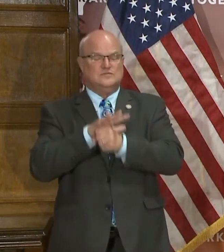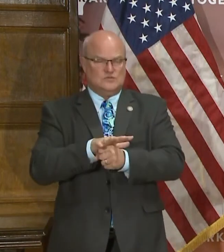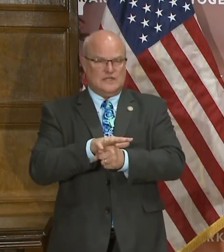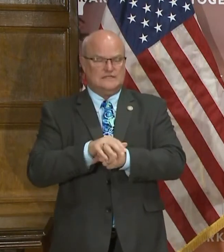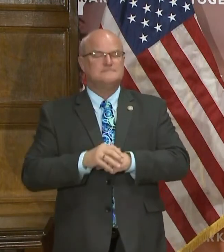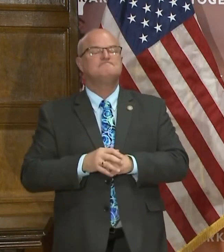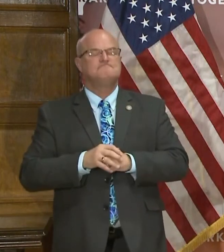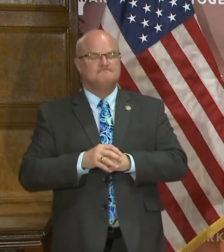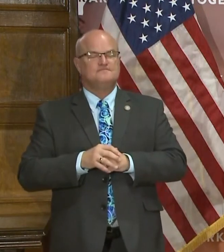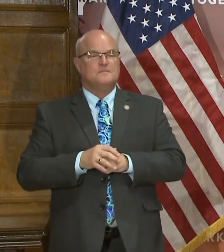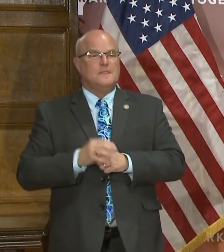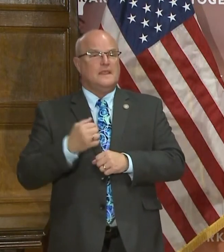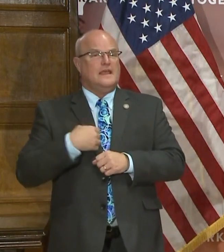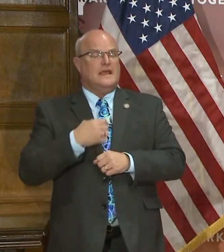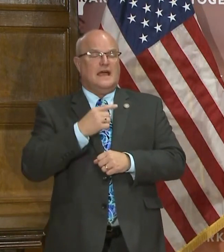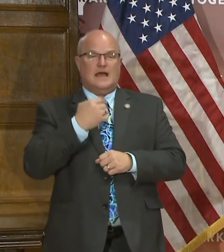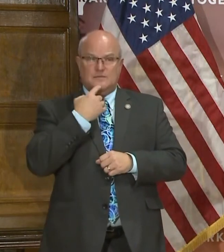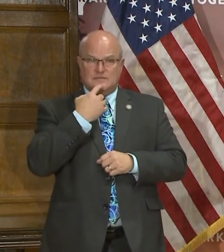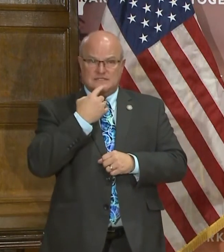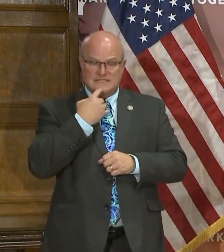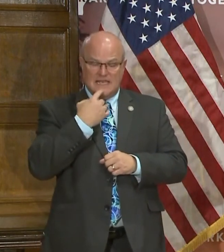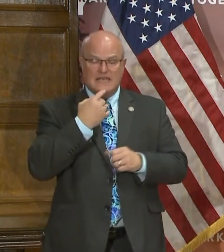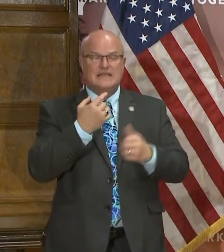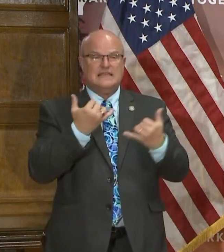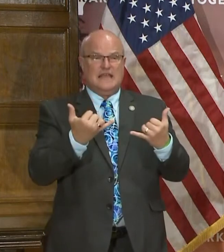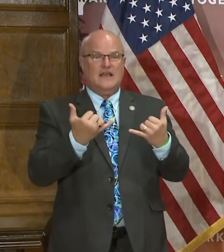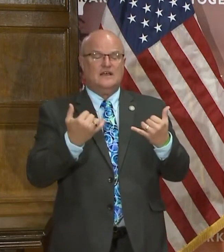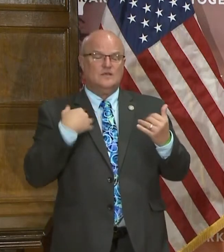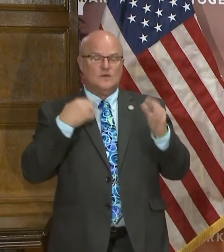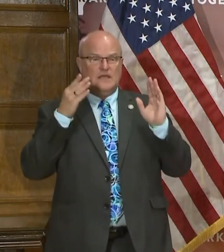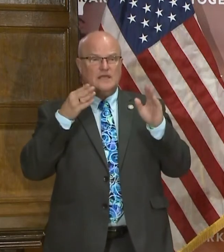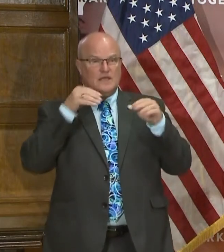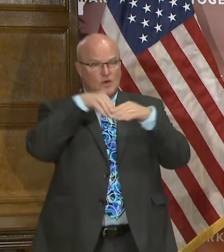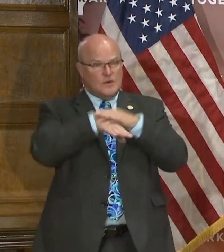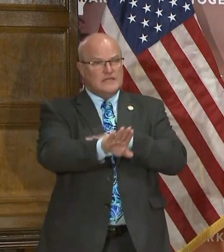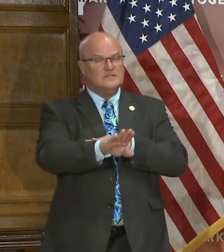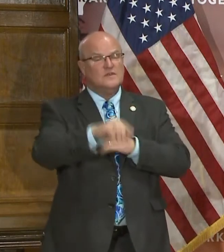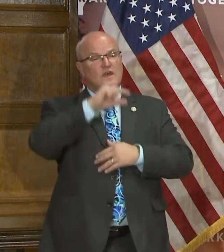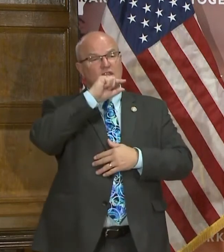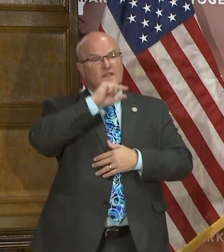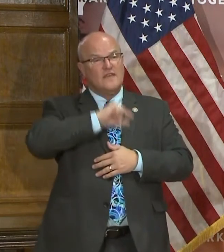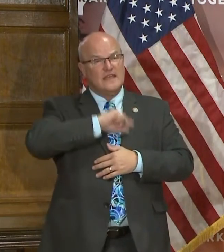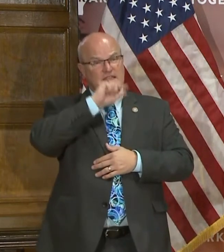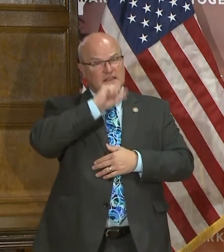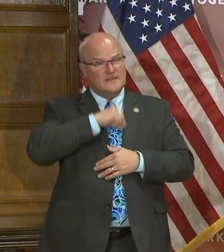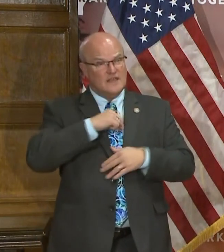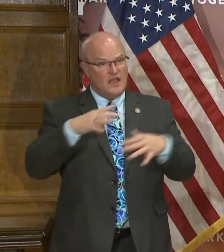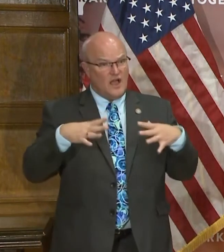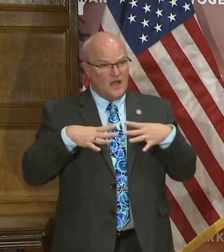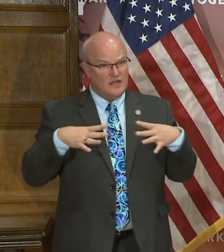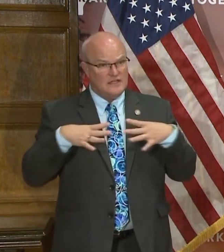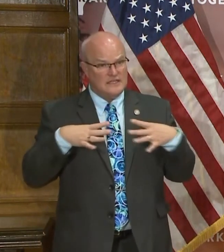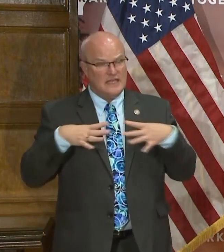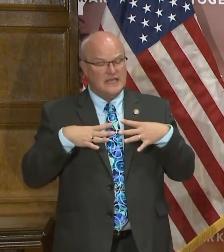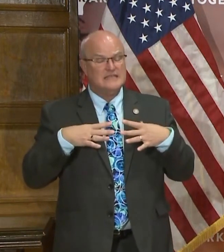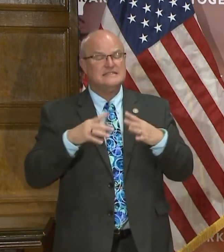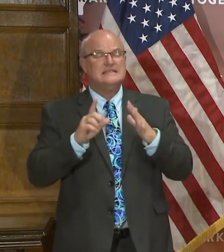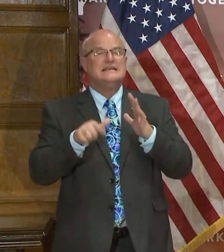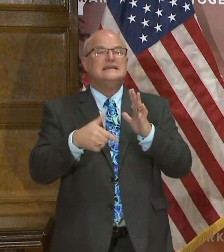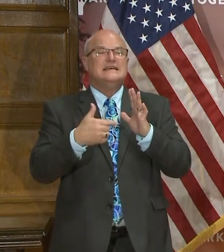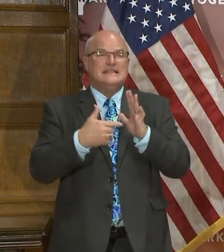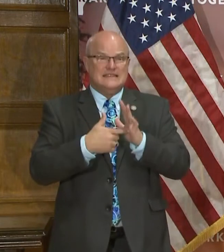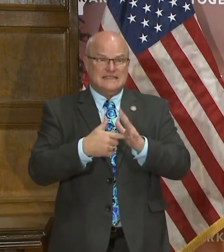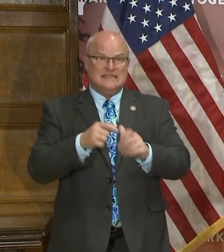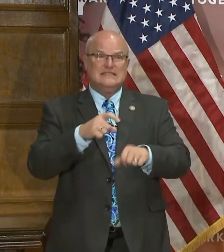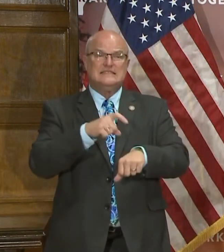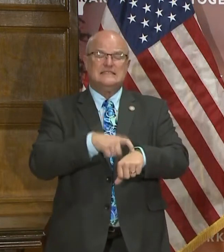finish by saying what I'm sure everybody else is going to say. As we head into the Thanksgiving holiday, this is the